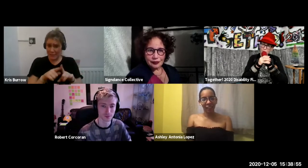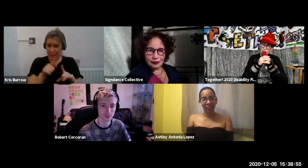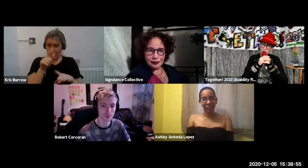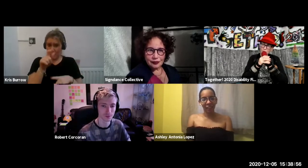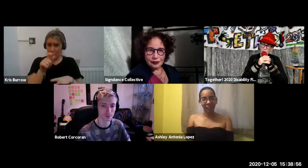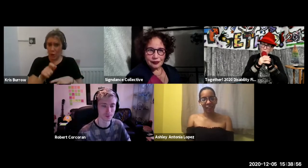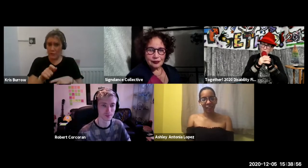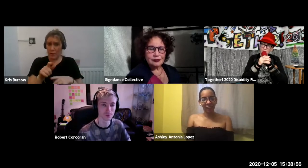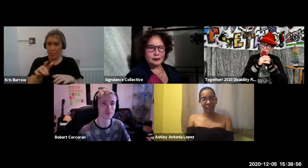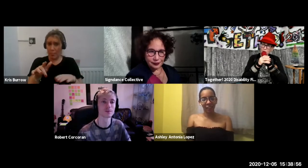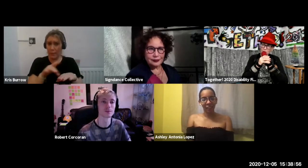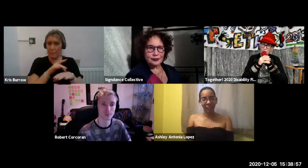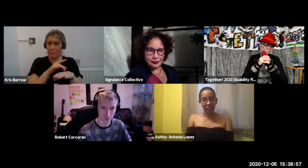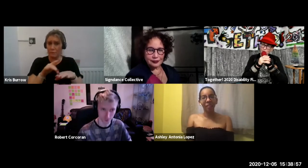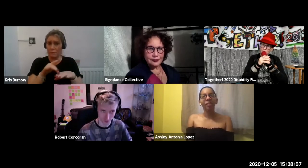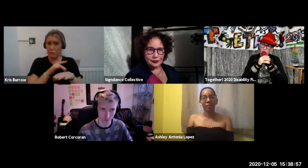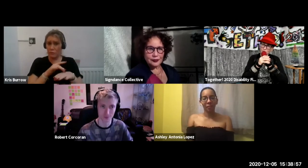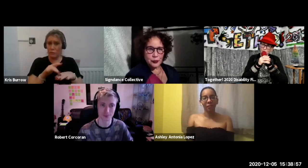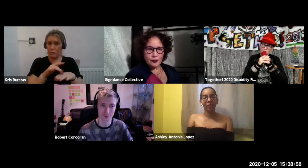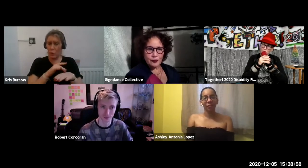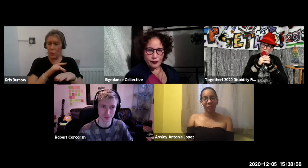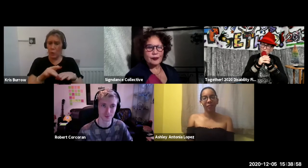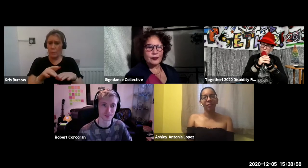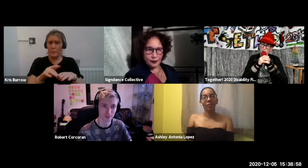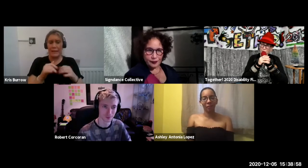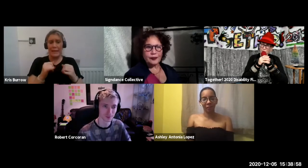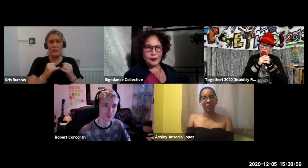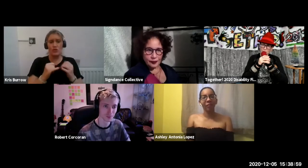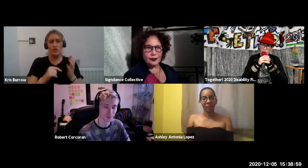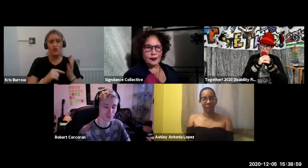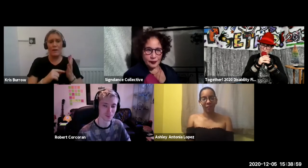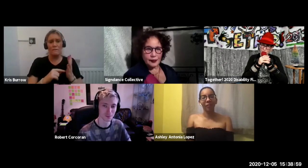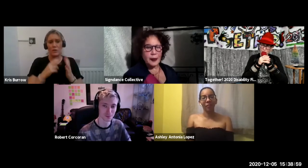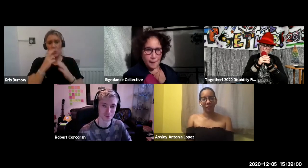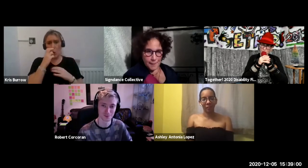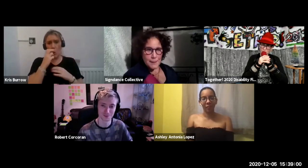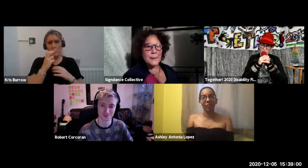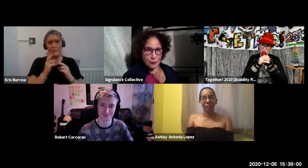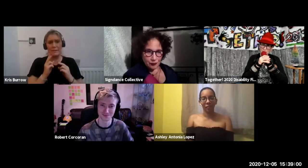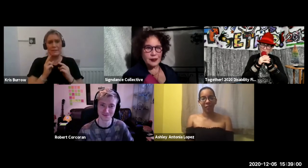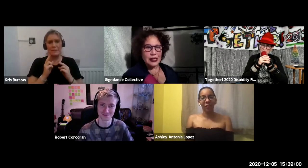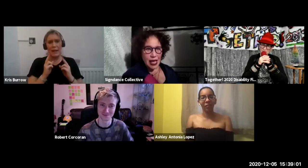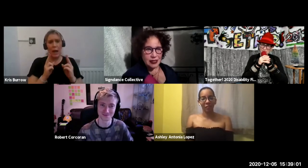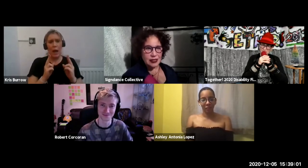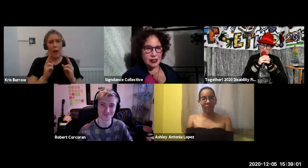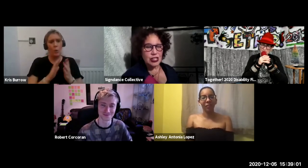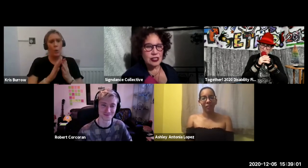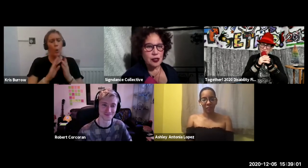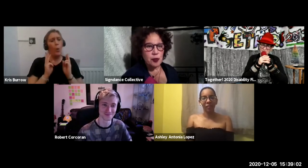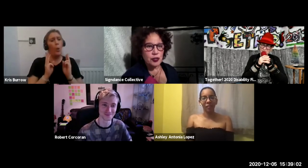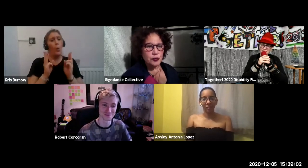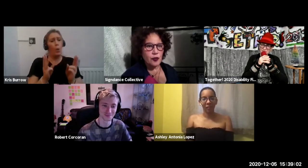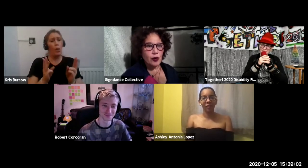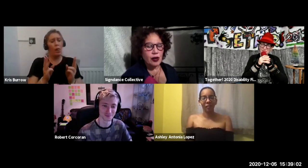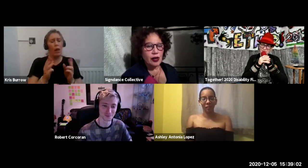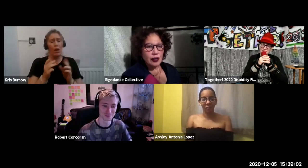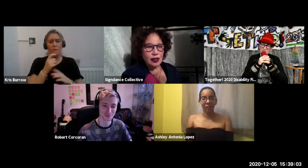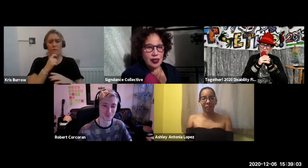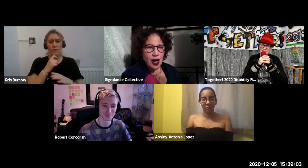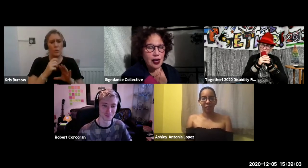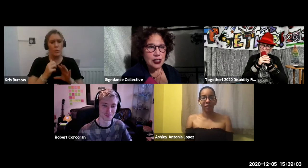performed with you in Carthage at Stratford Old Town Hall several festivals ago? Yes, she's the composer